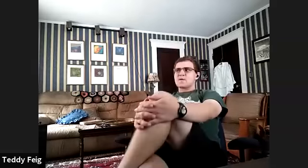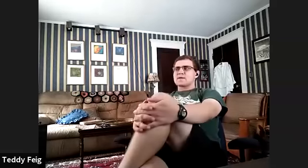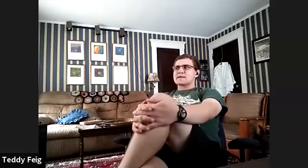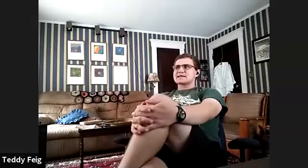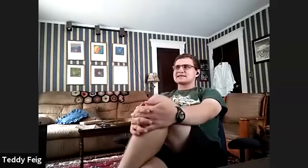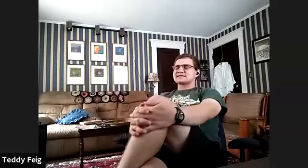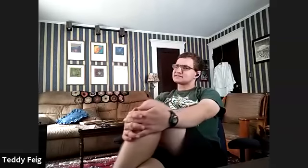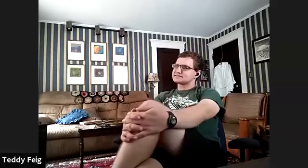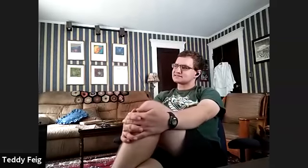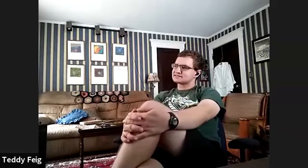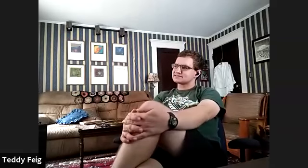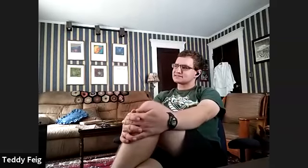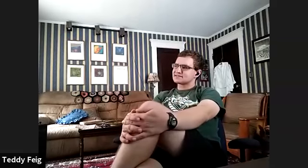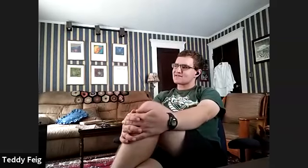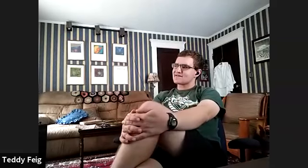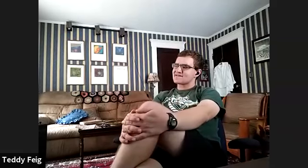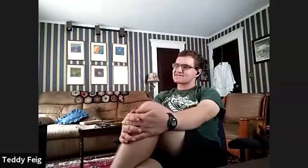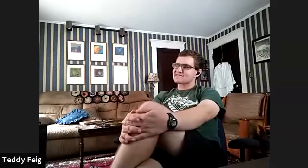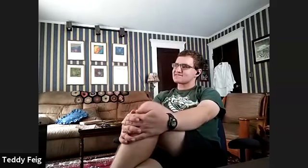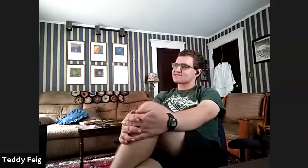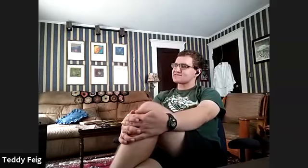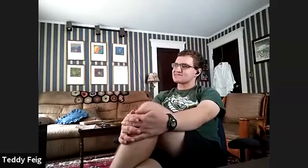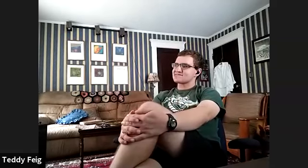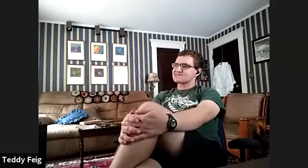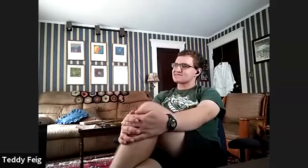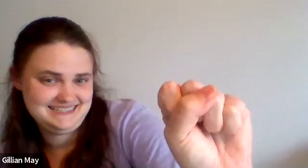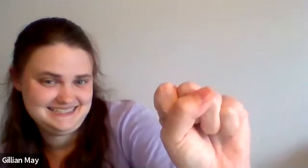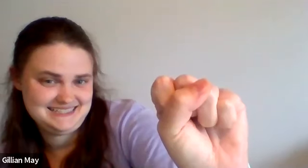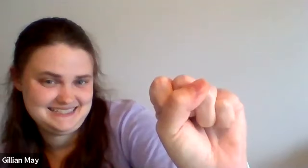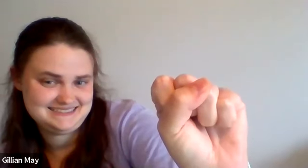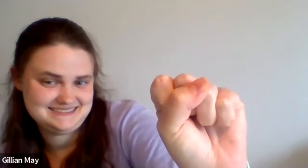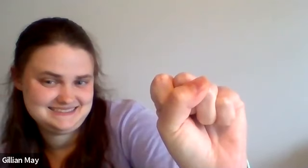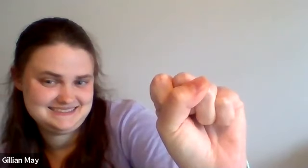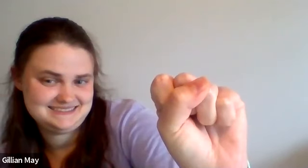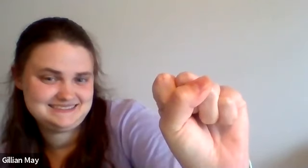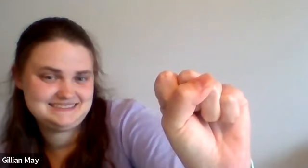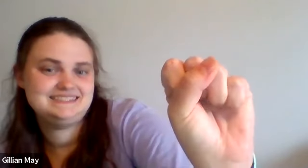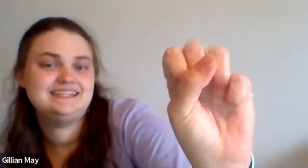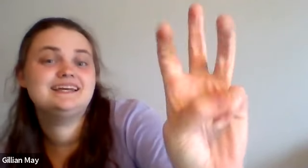And do it again. Mm-hmm.